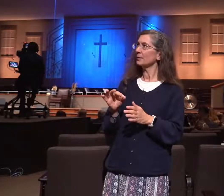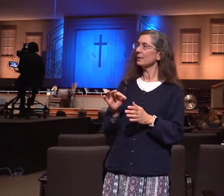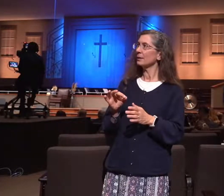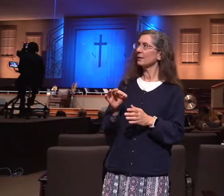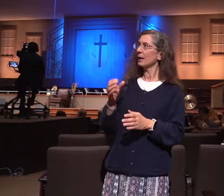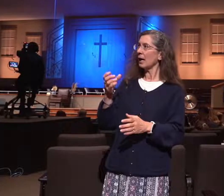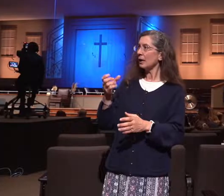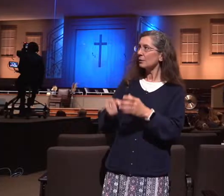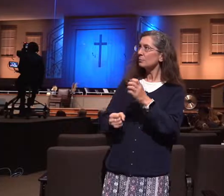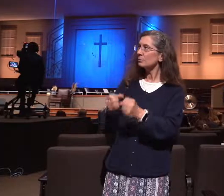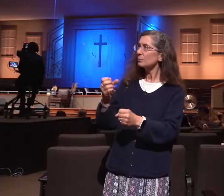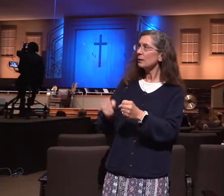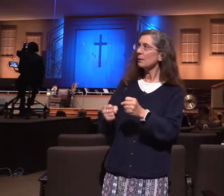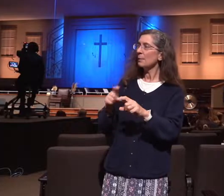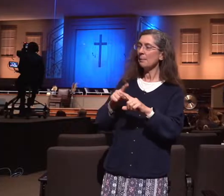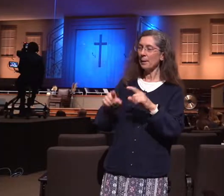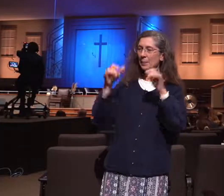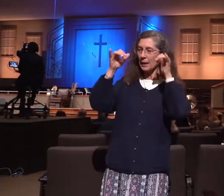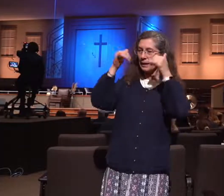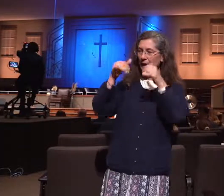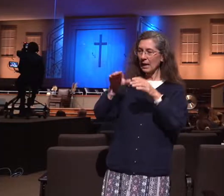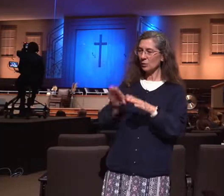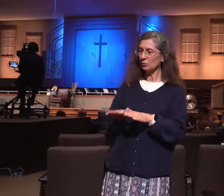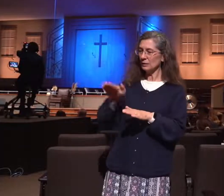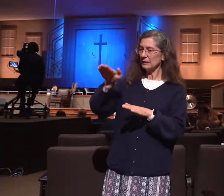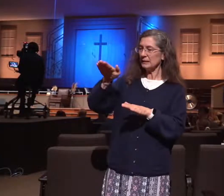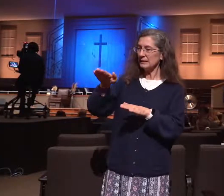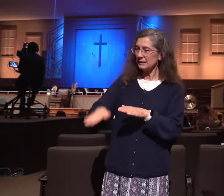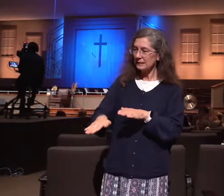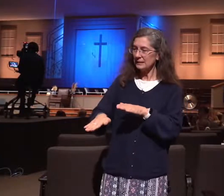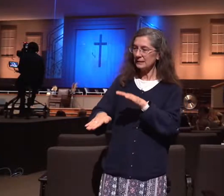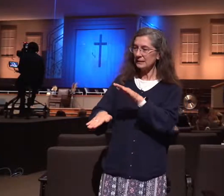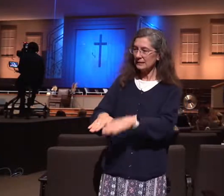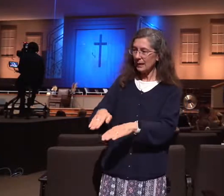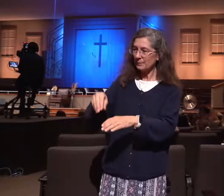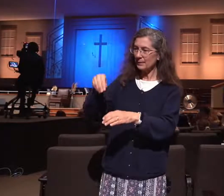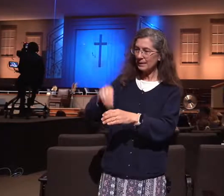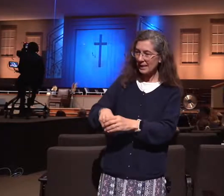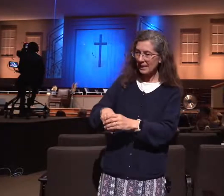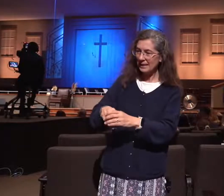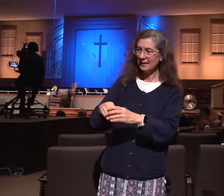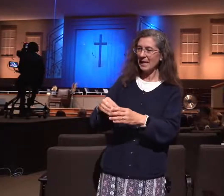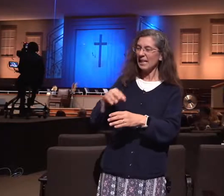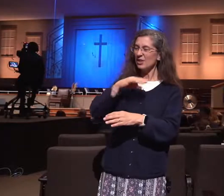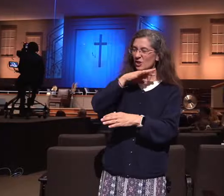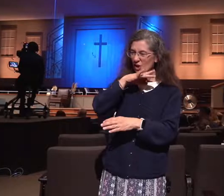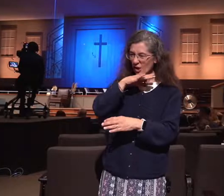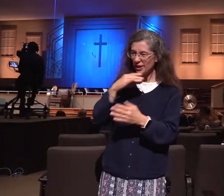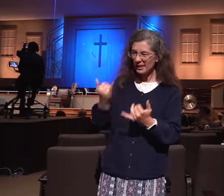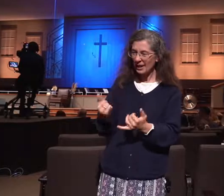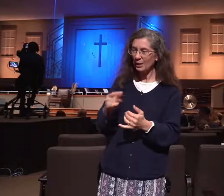stepped her foot back in the pail and got it dirty, and I'm having to run it through again, okay?